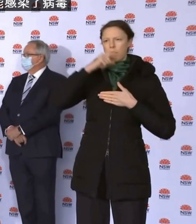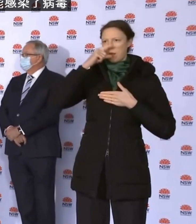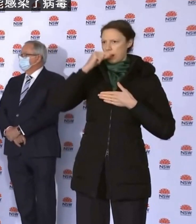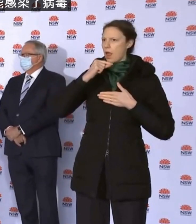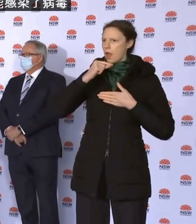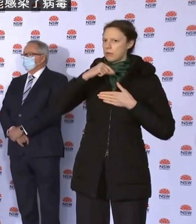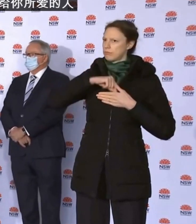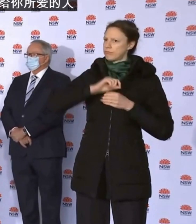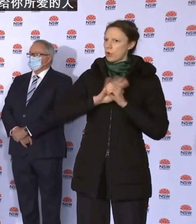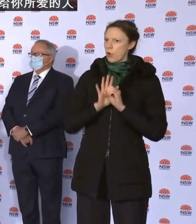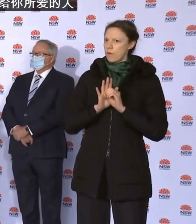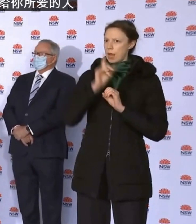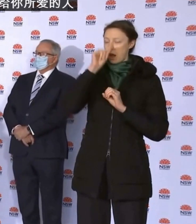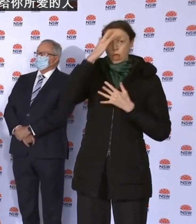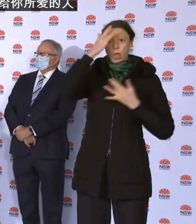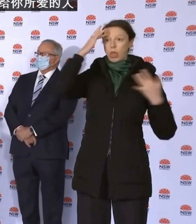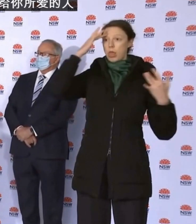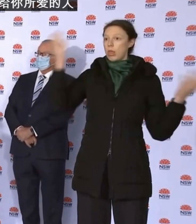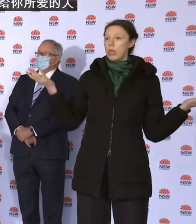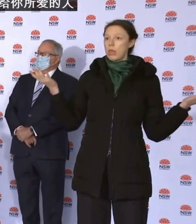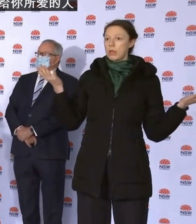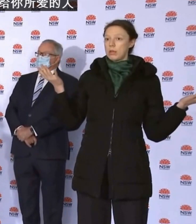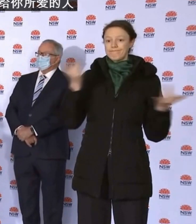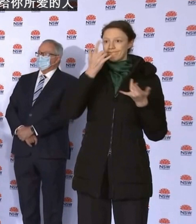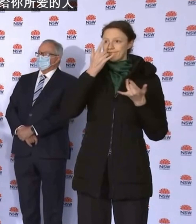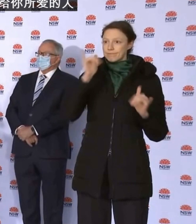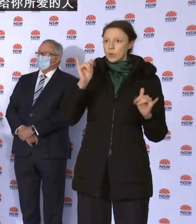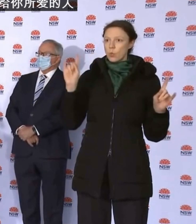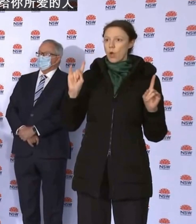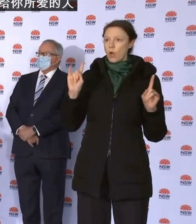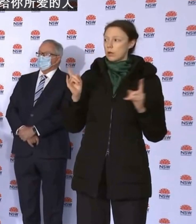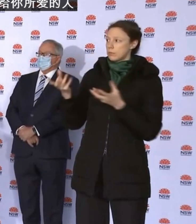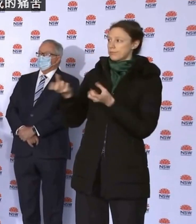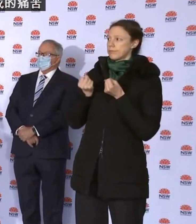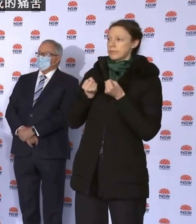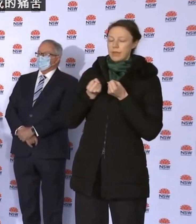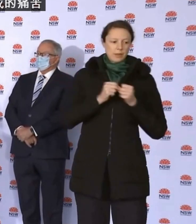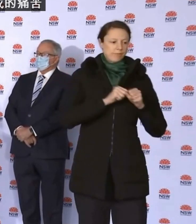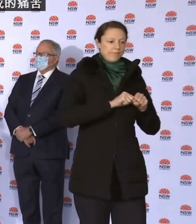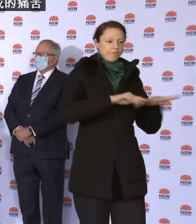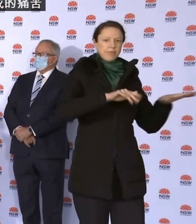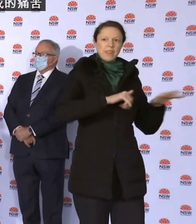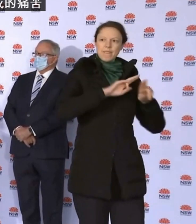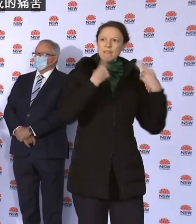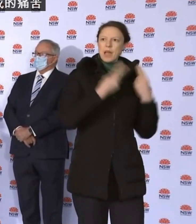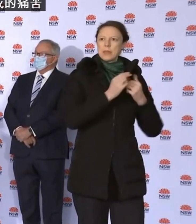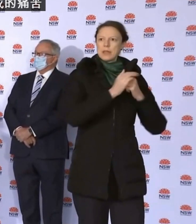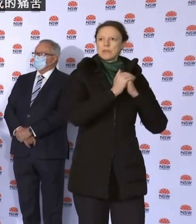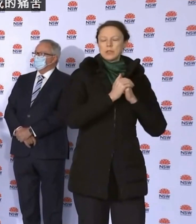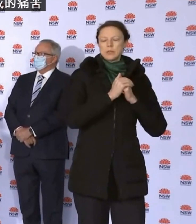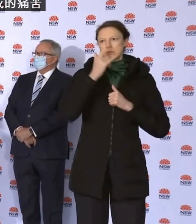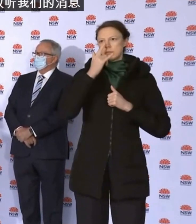could have the virus, not know it, and unfortunately take it home and give it to your loved ones. We don't want to see that distress